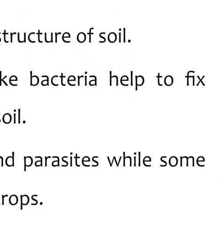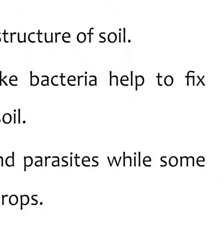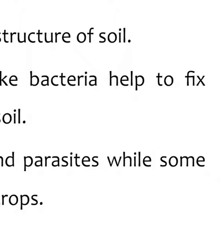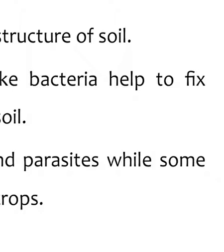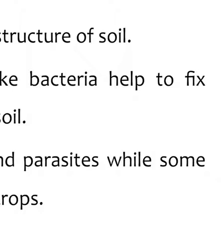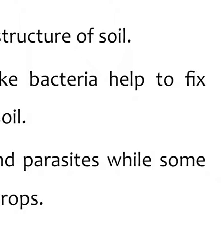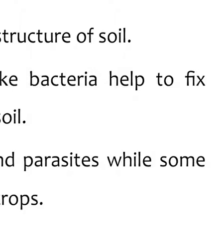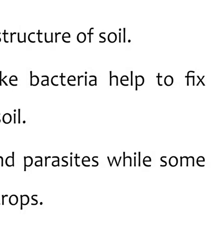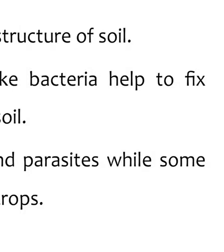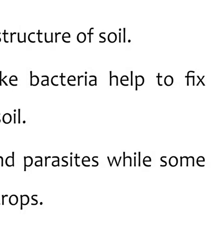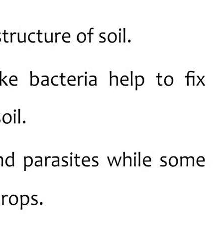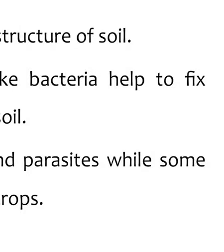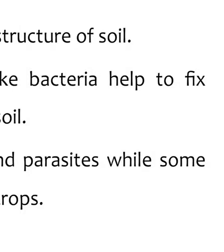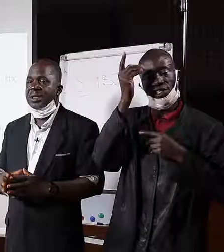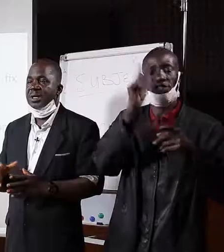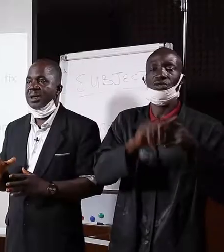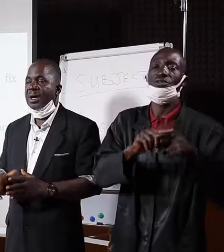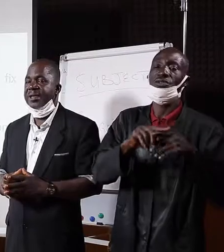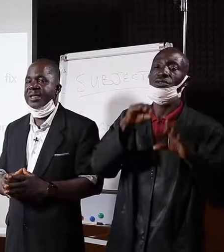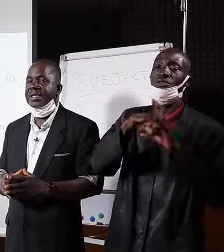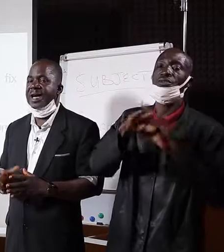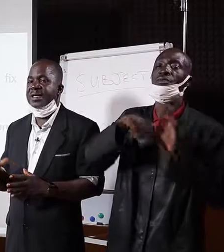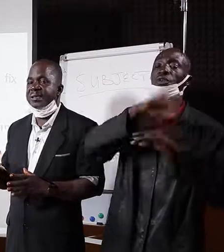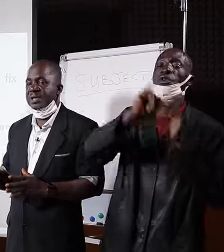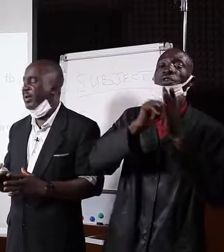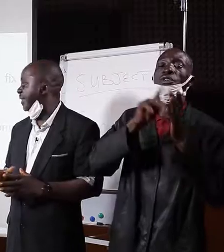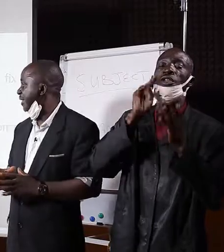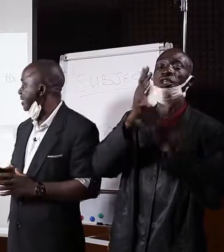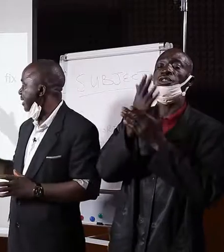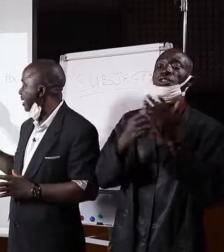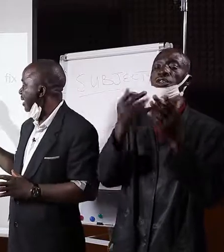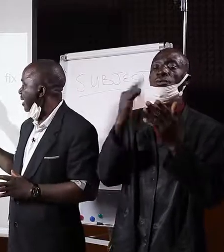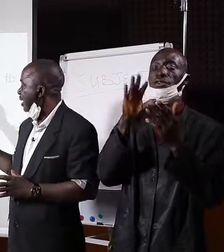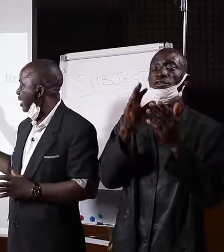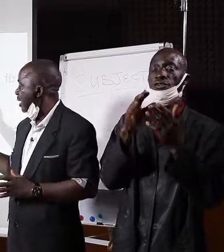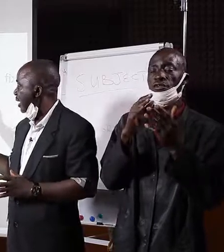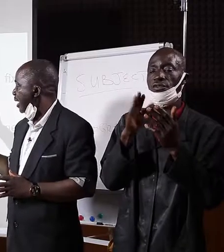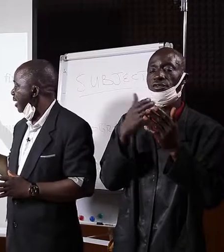causes disease to crops. All these are some of the